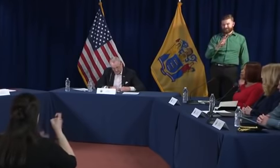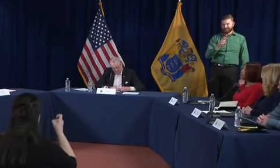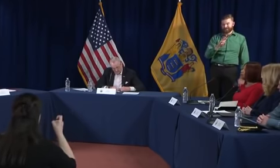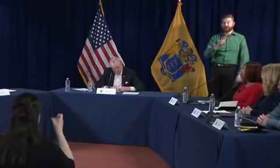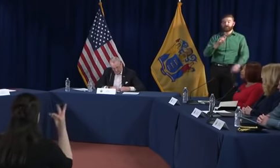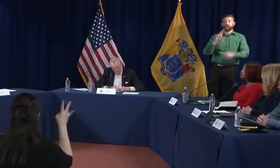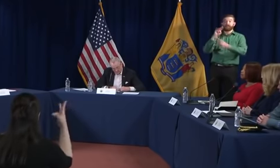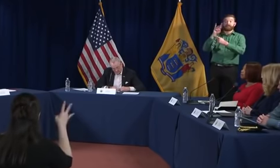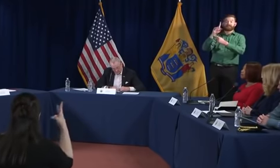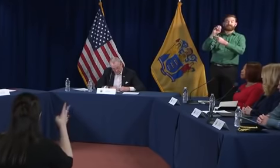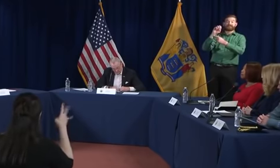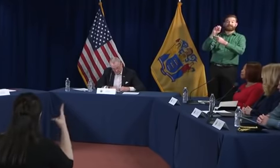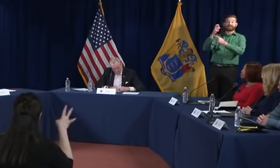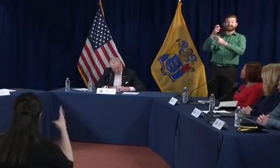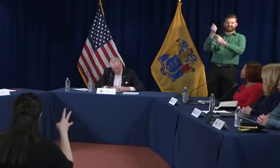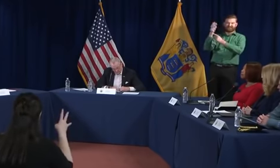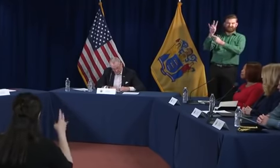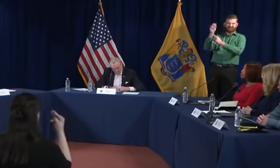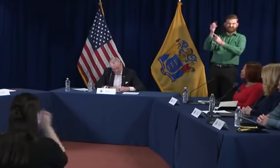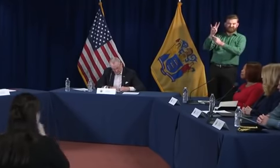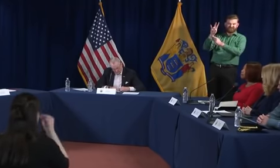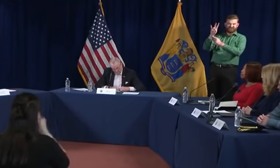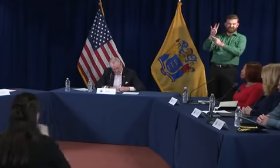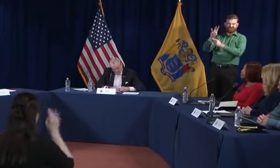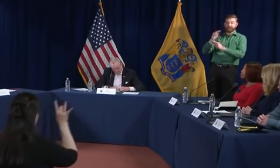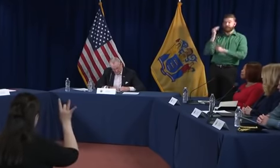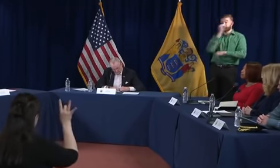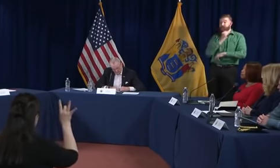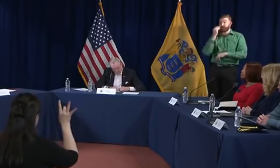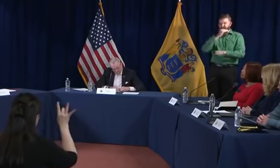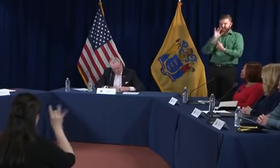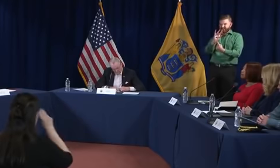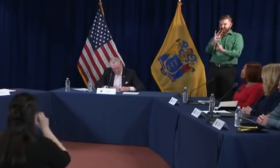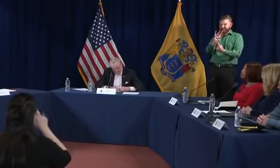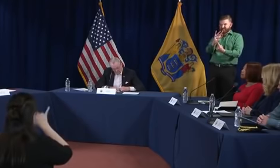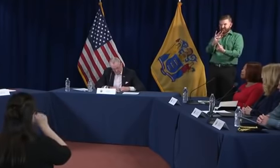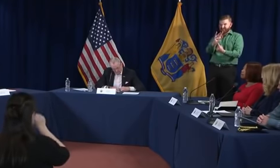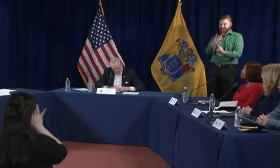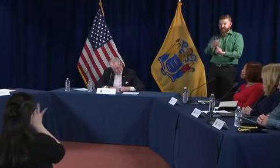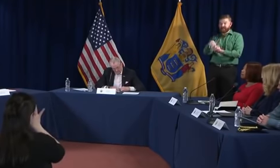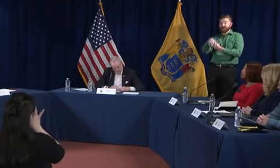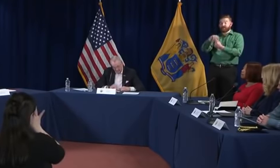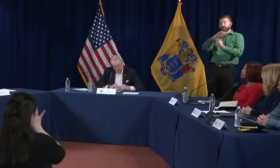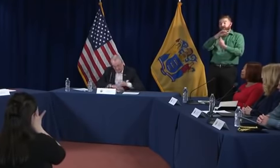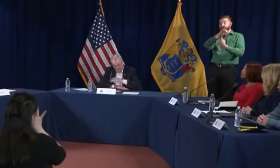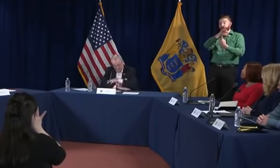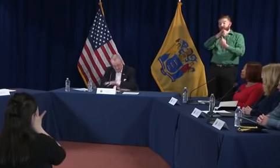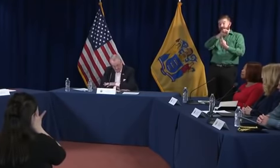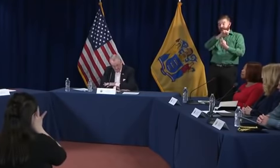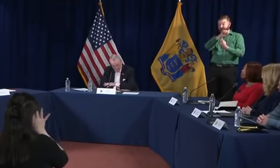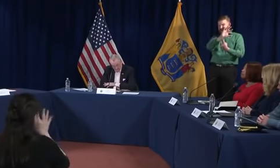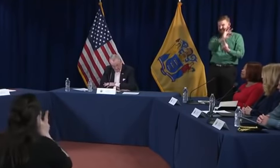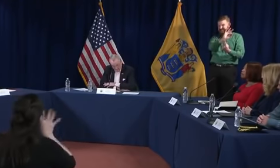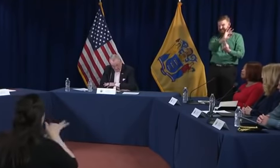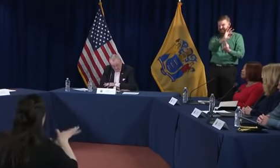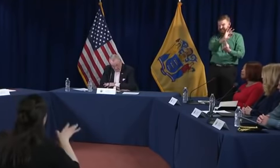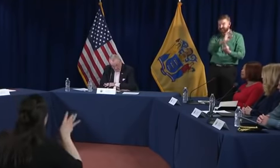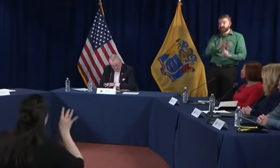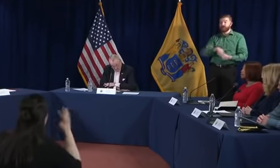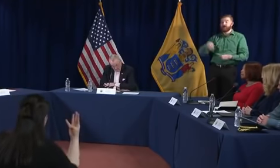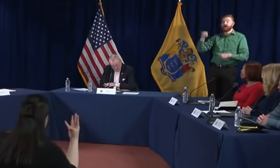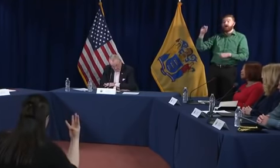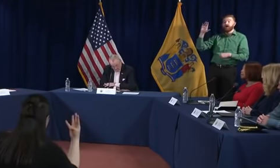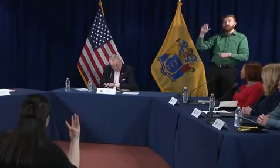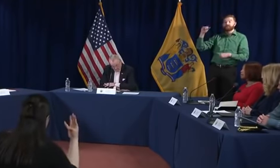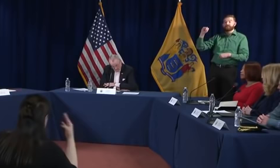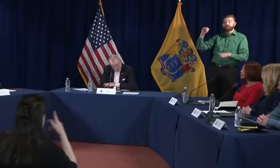Monmouth, 8. Morris, 9. Ocean, 4. Passaic, 8. Somerset, 8.